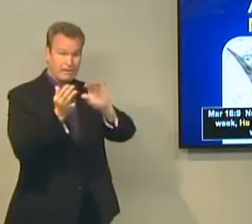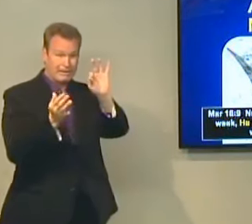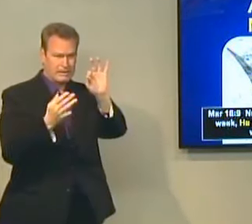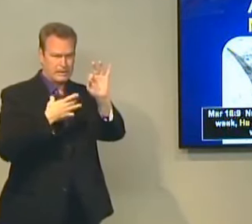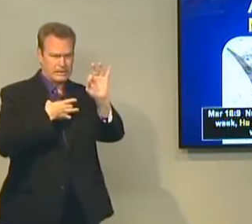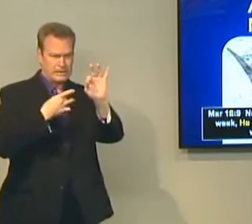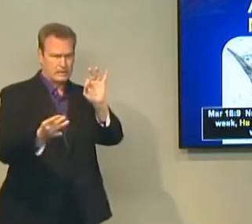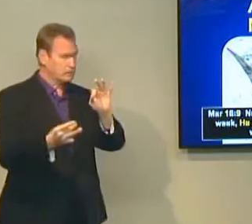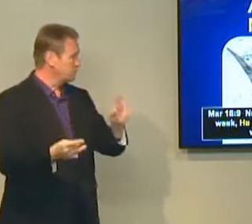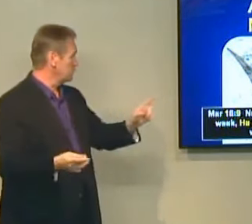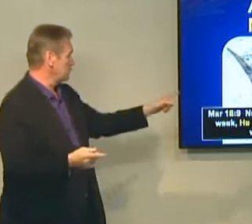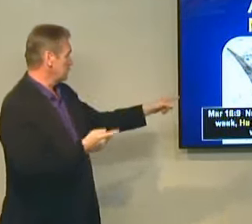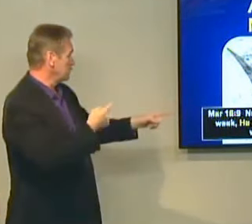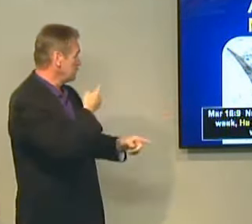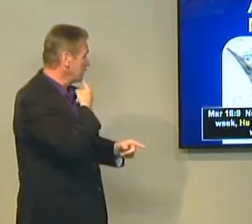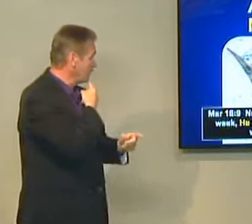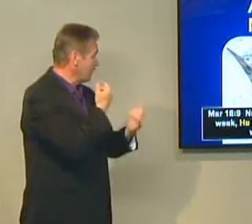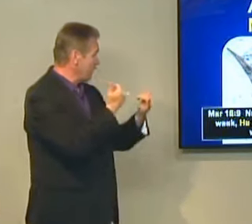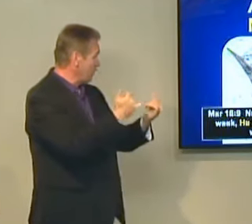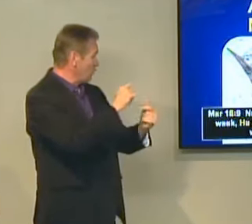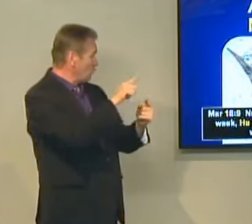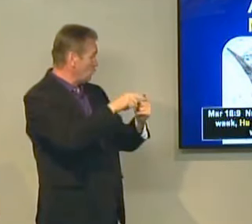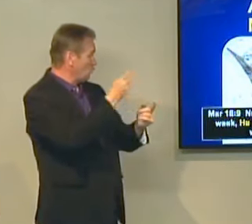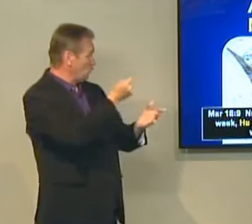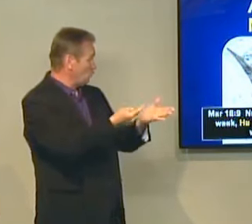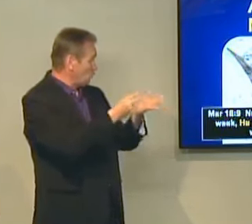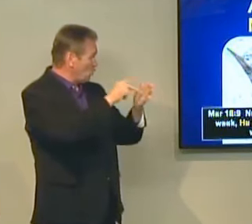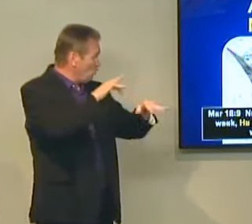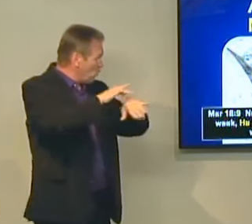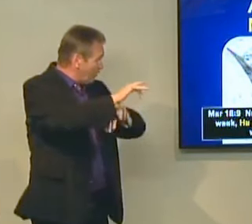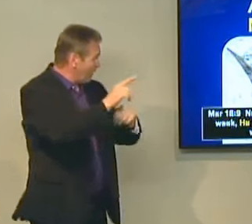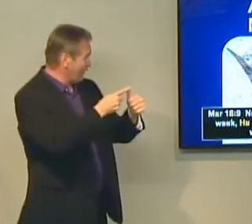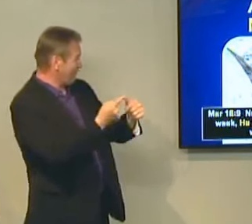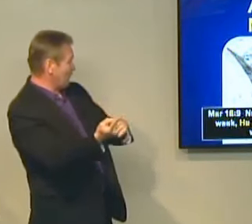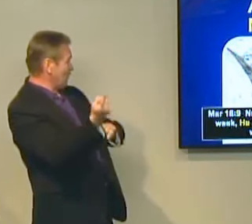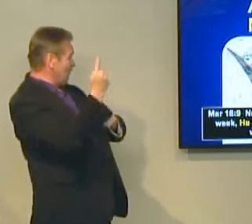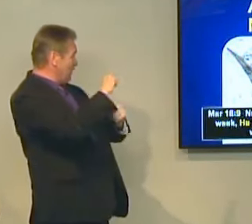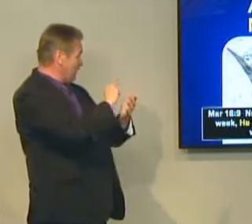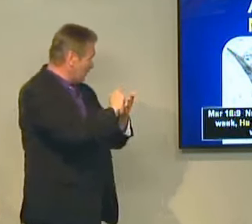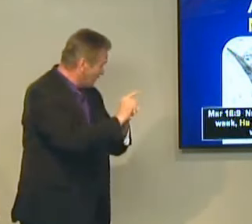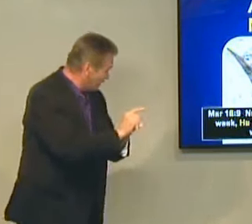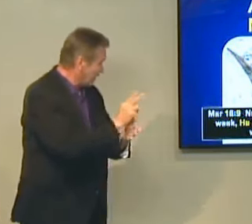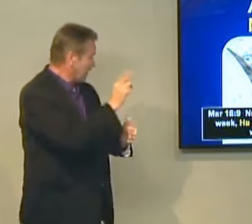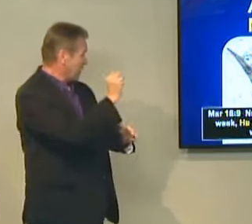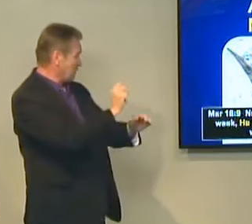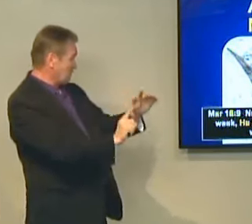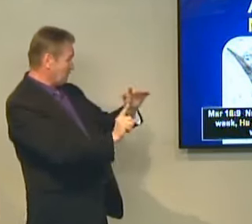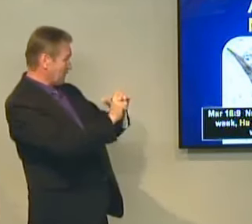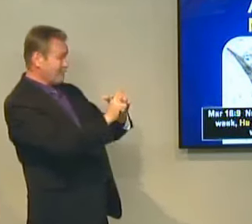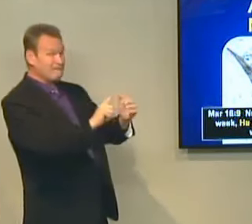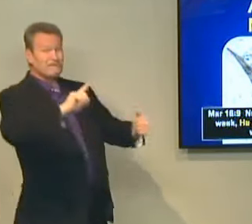these verses in Mark. Certain translations don't include that. Now when he